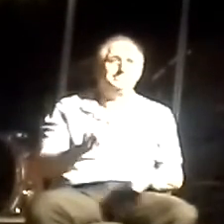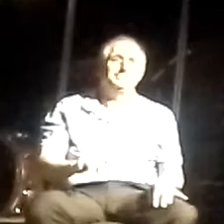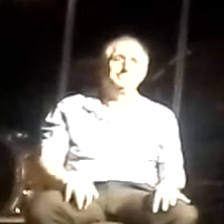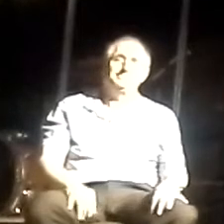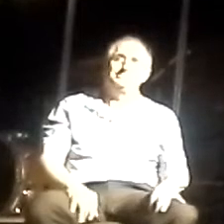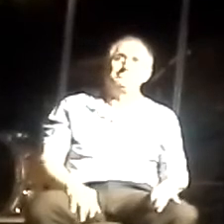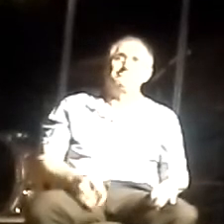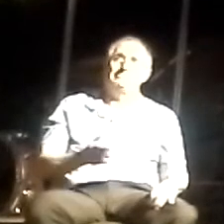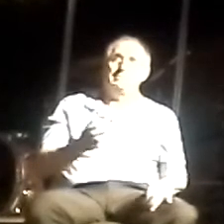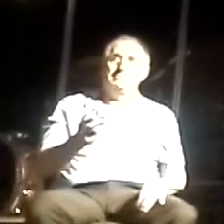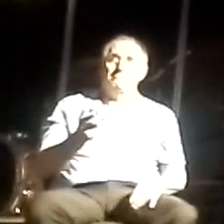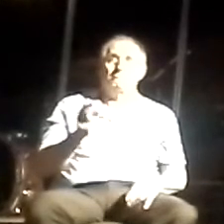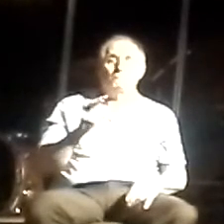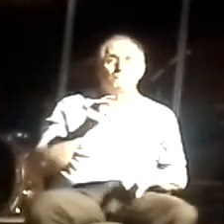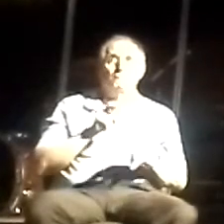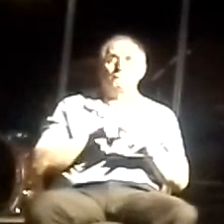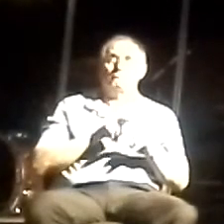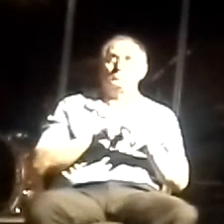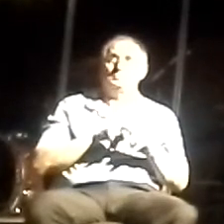Maybe you're in this chair.